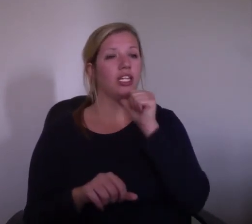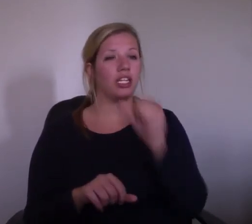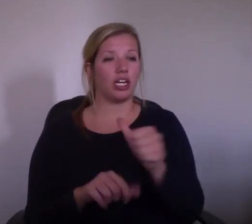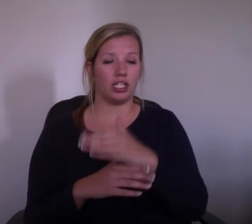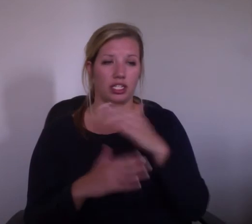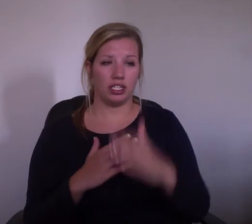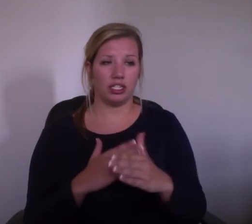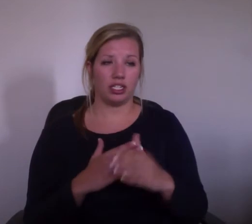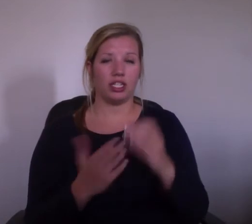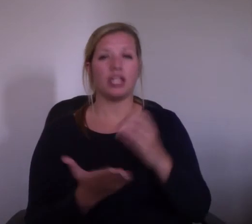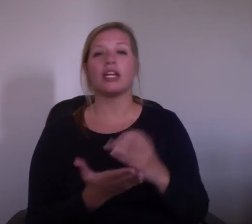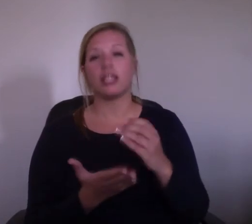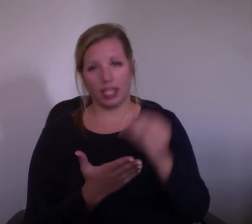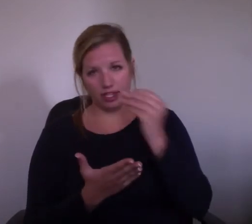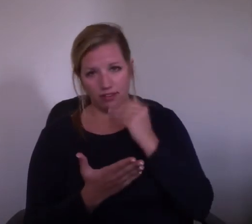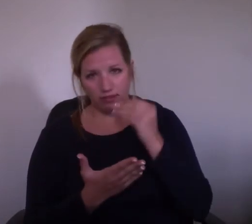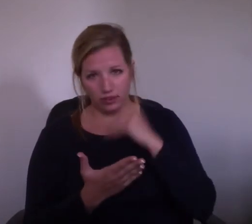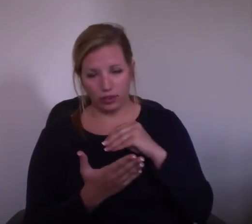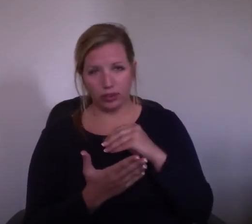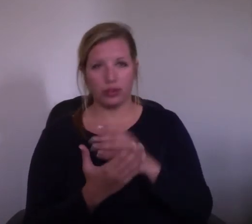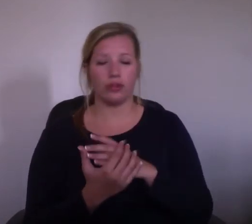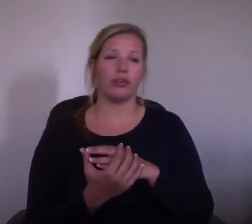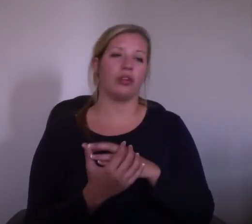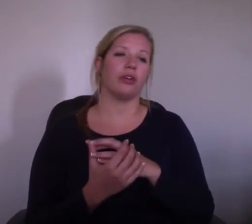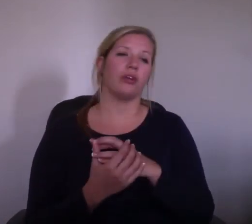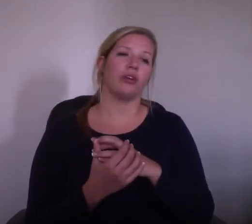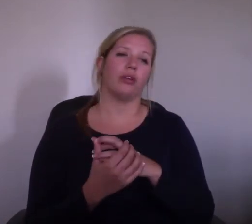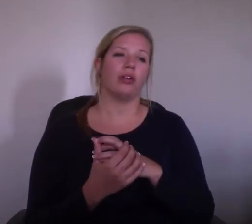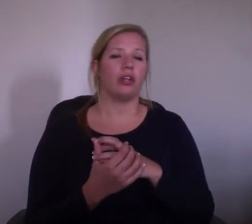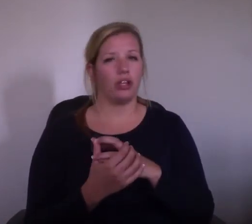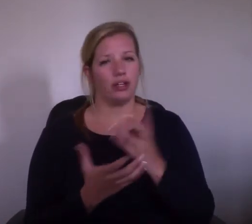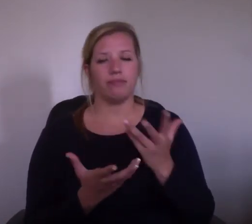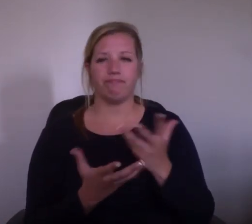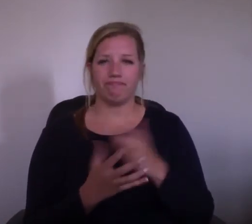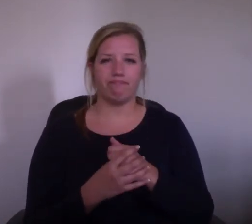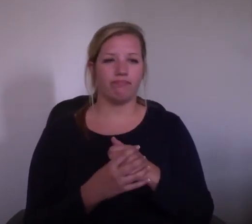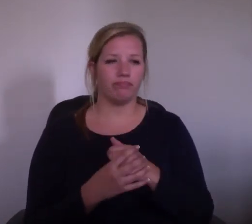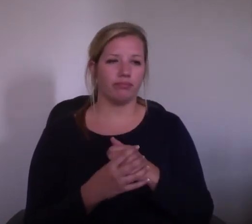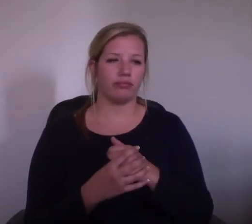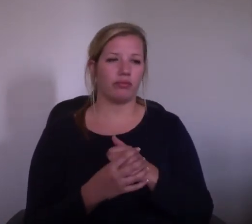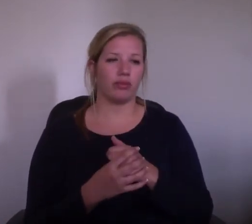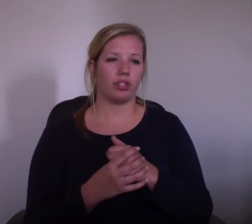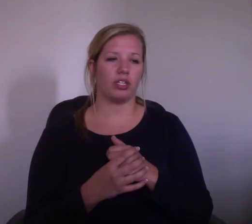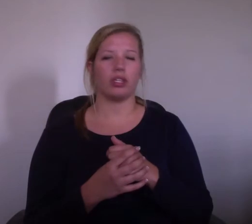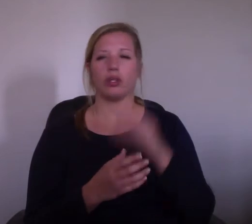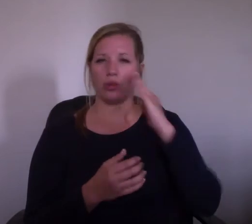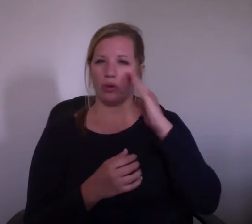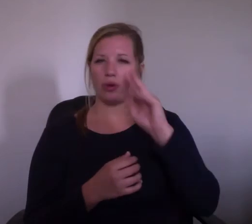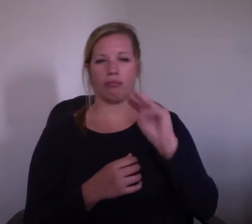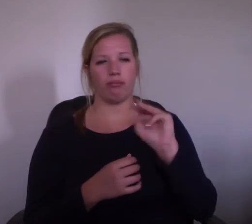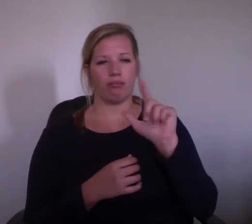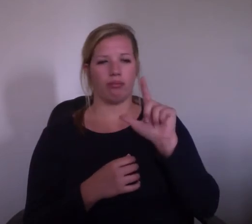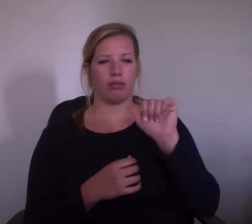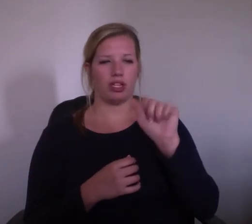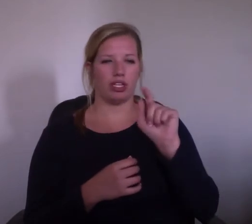canned food and canned goods is one example. There are the civilian version of the military meals ready to eat that you can